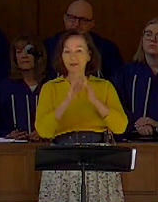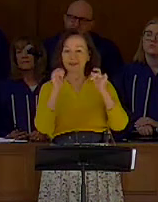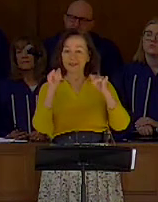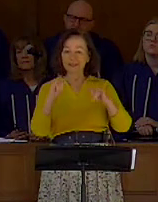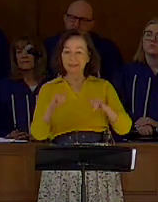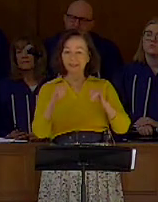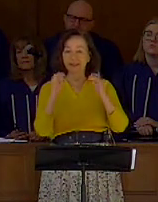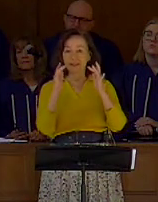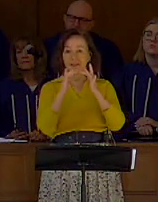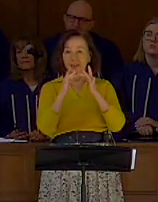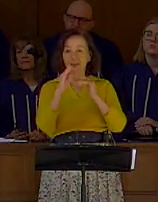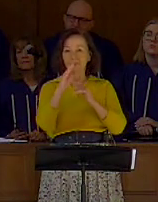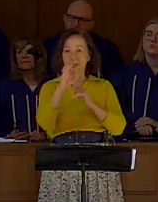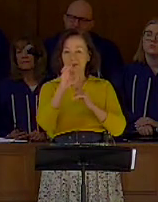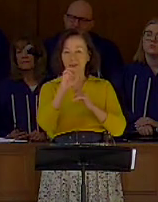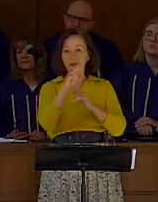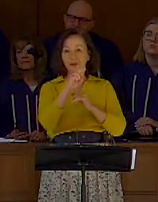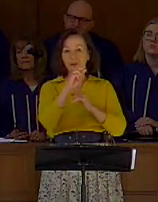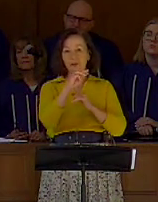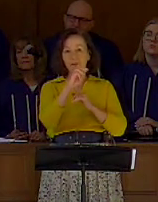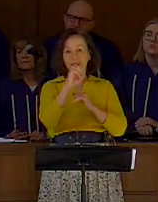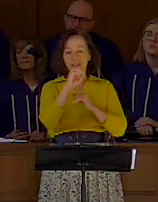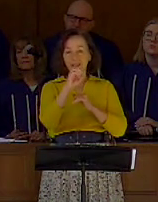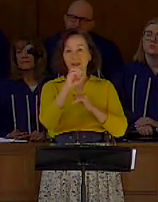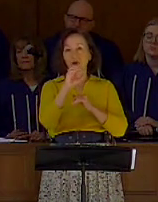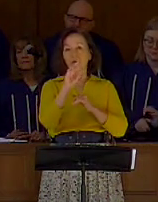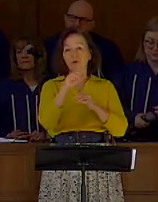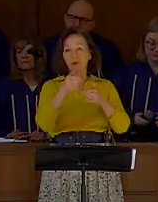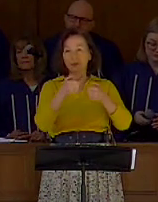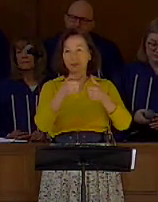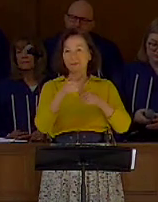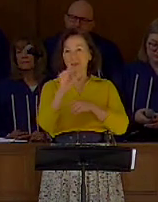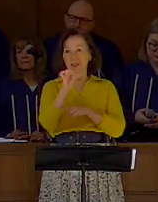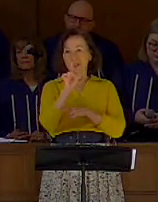at bearcreekumc.org, or you can text us,